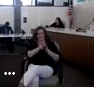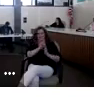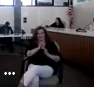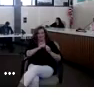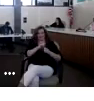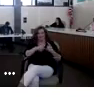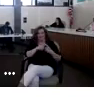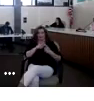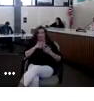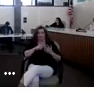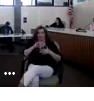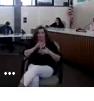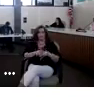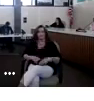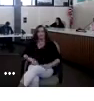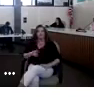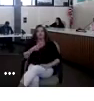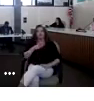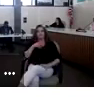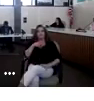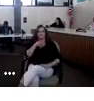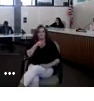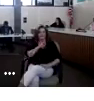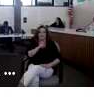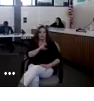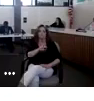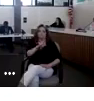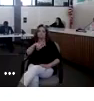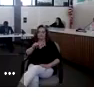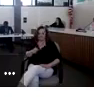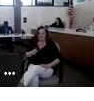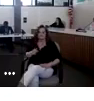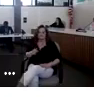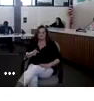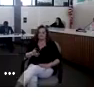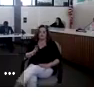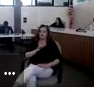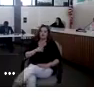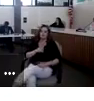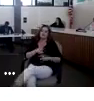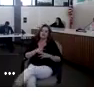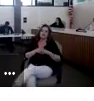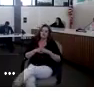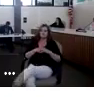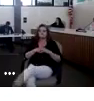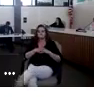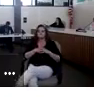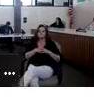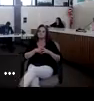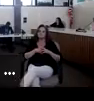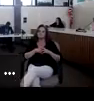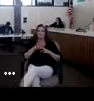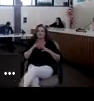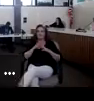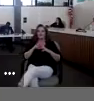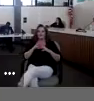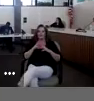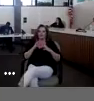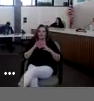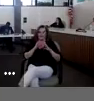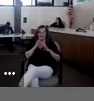This is Peter Byers from BME. Yes, he was. We had a couple of conversations with Terry